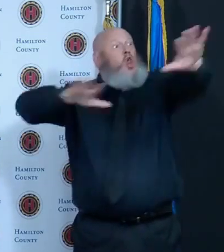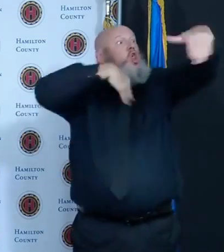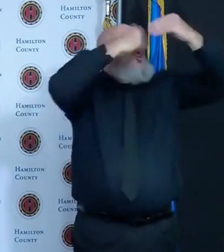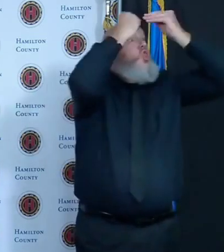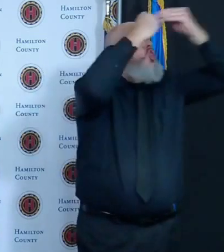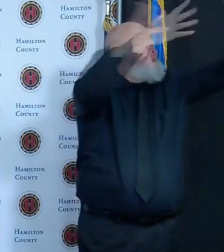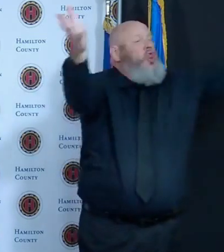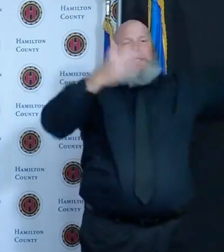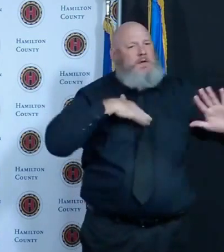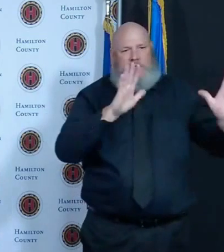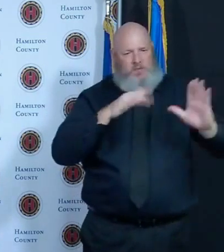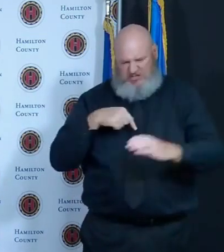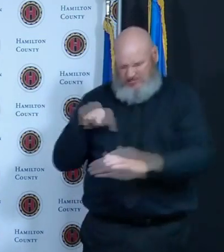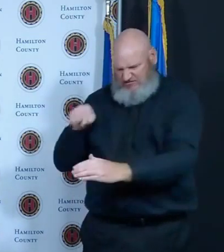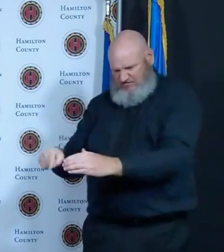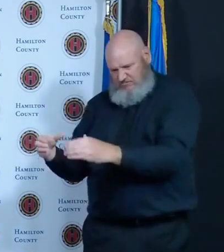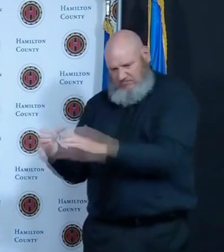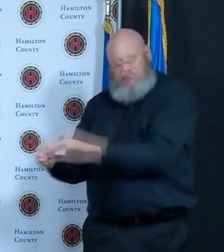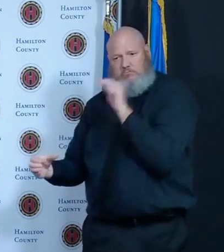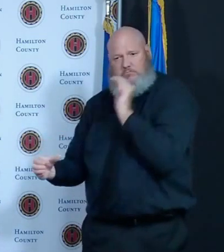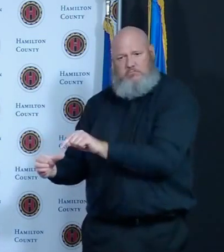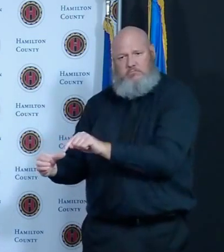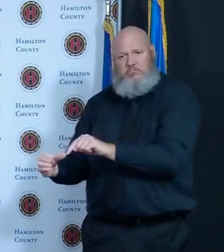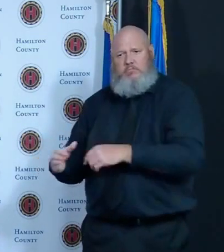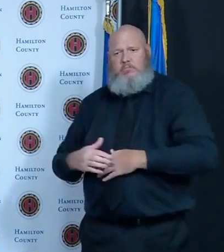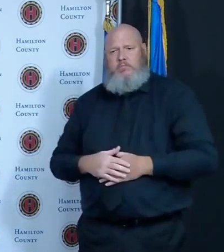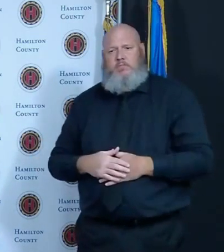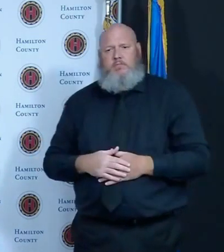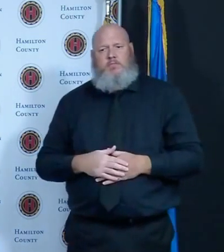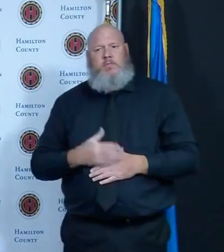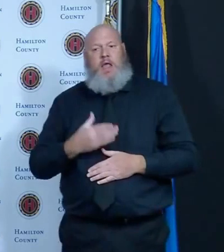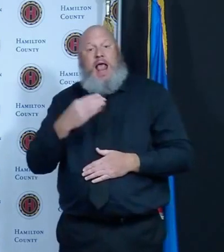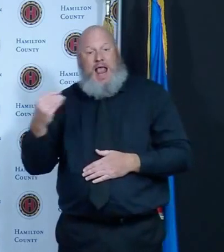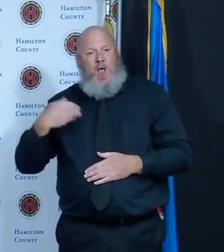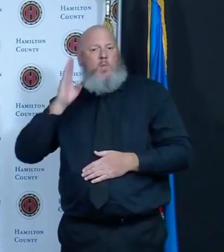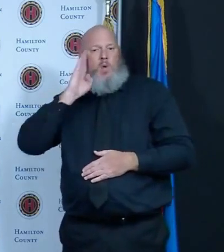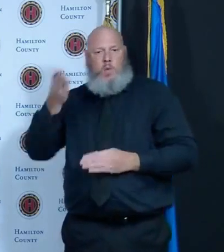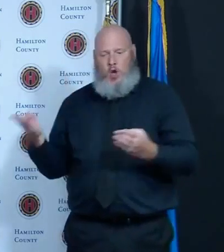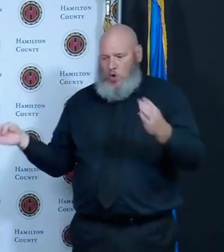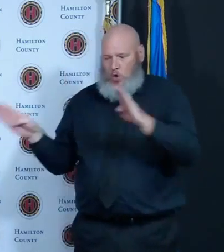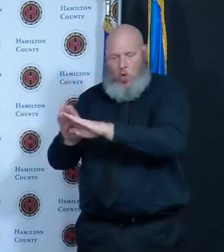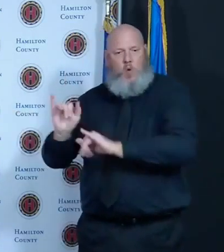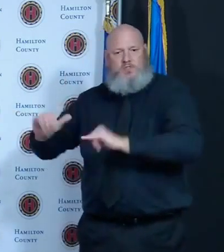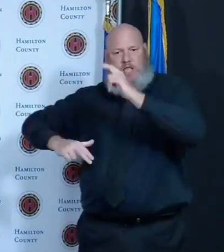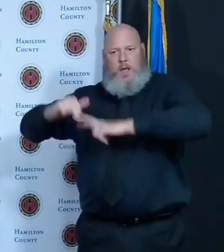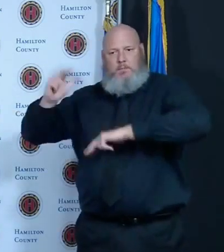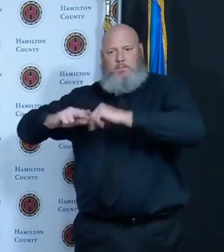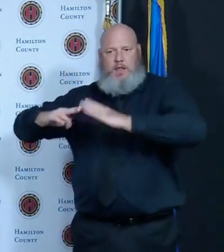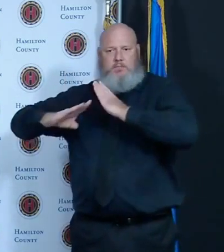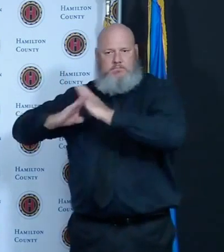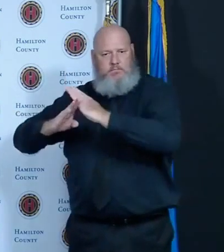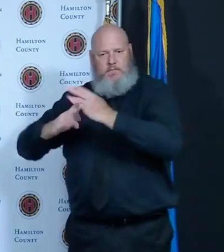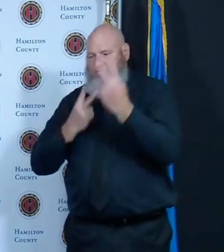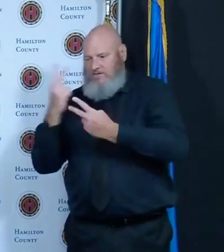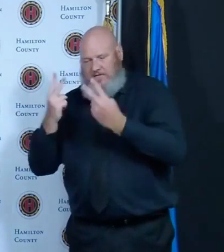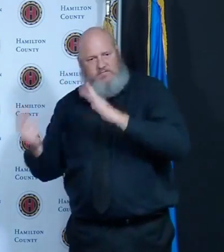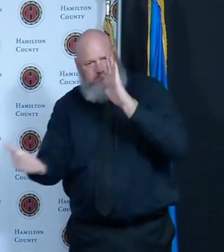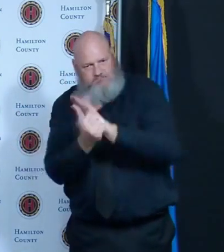a lot of communication amongst staff and amongst the families of the residents that are in the nursing